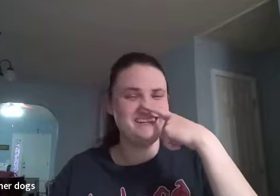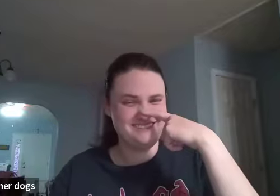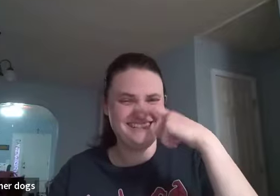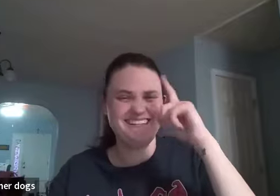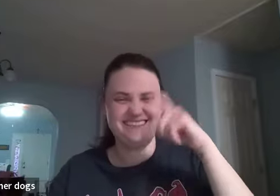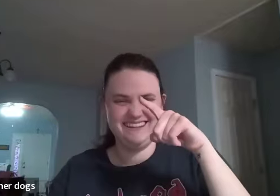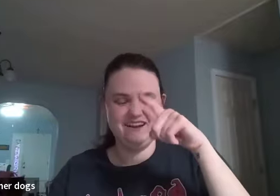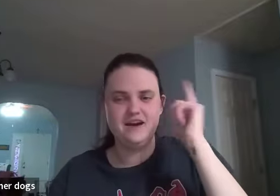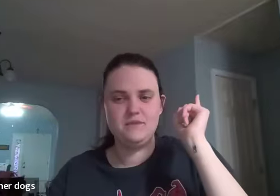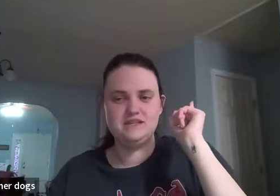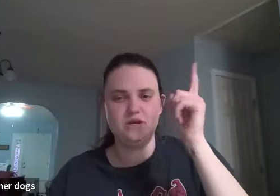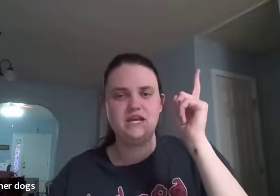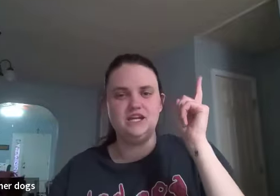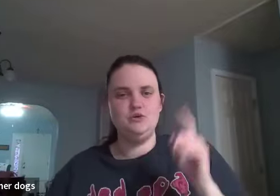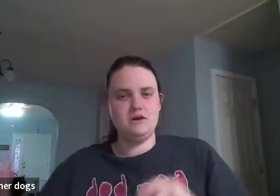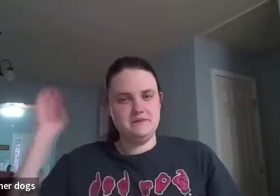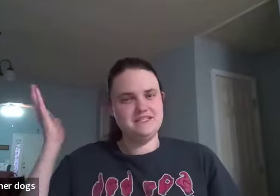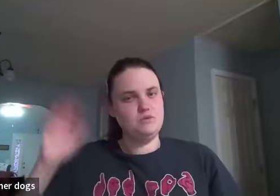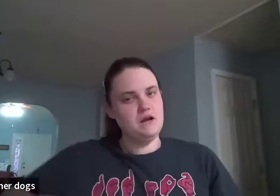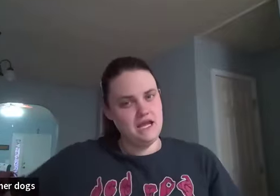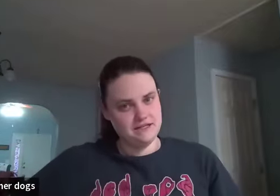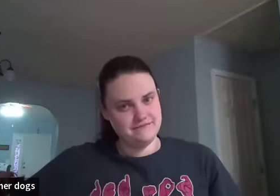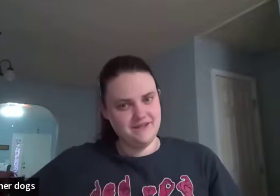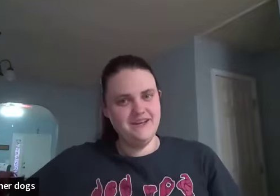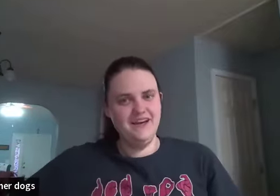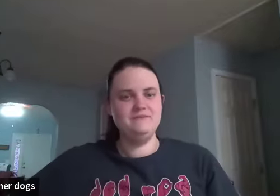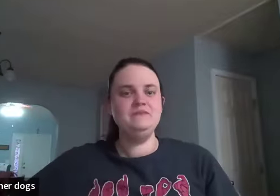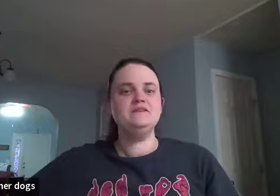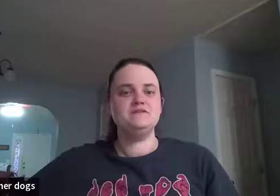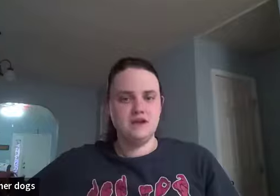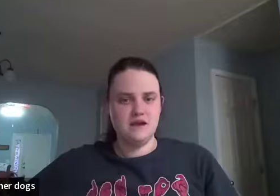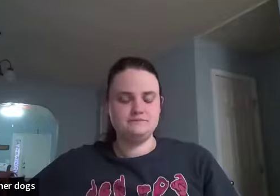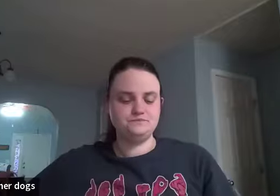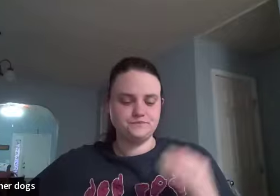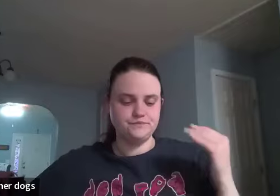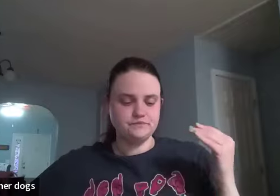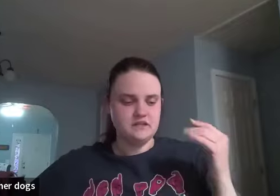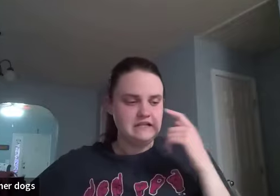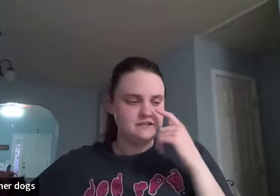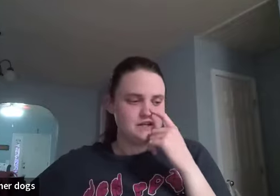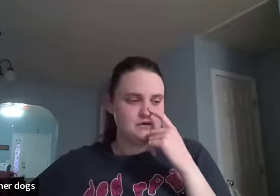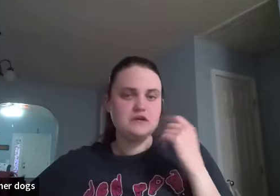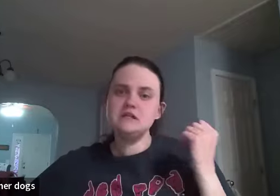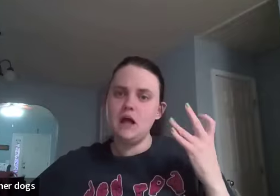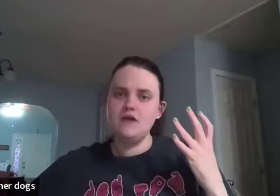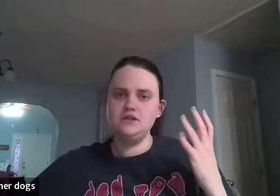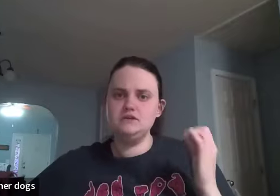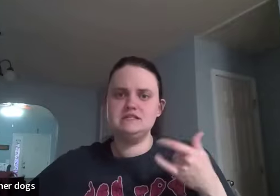an interesting thing, is when you are limited one hand. Okay. So there's a lot that you can